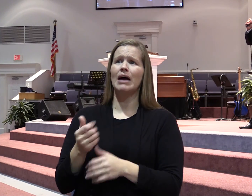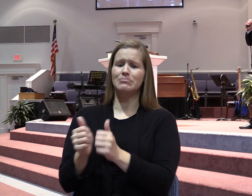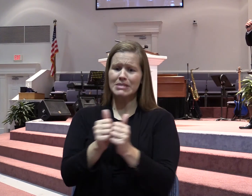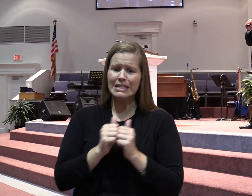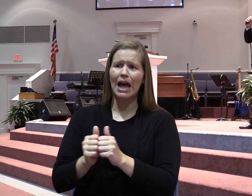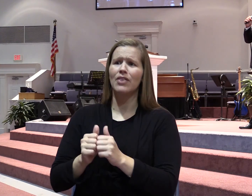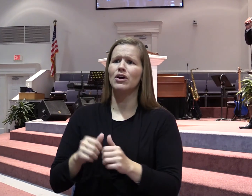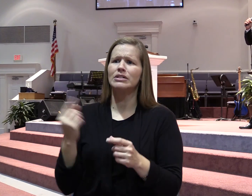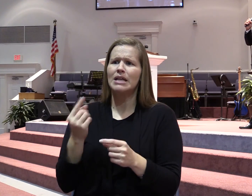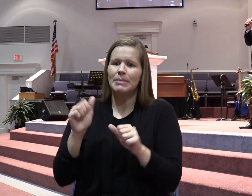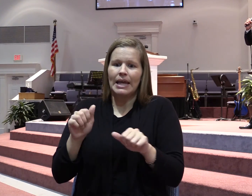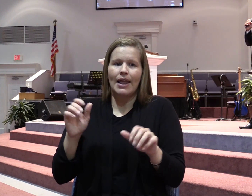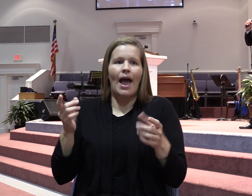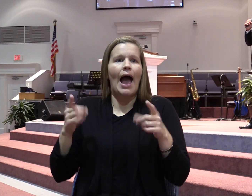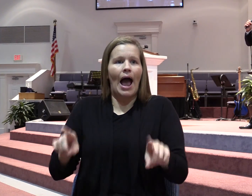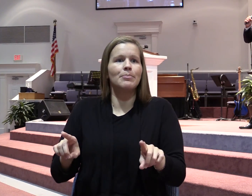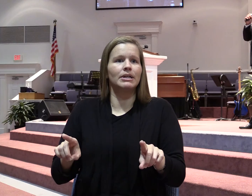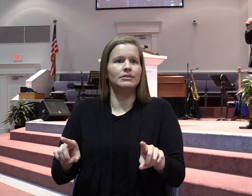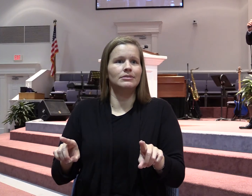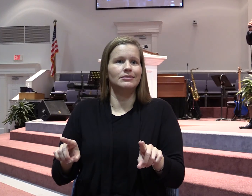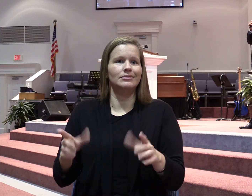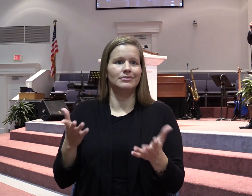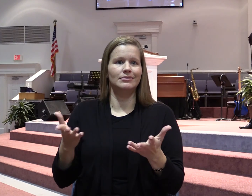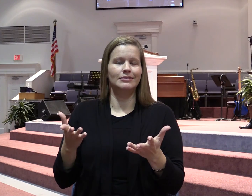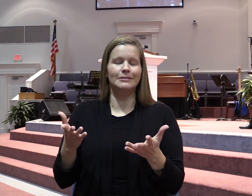ought to shift. Something ought to move.